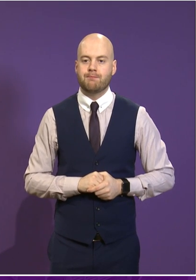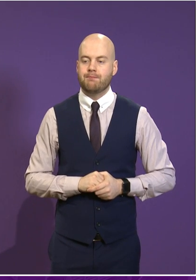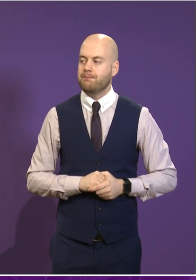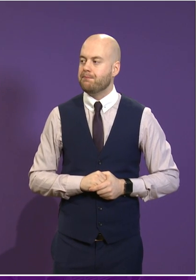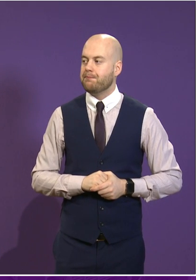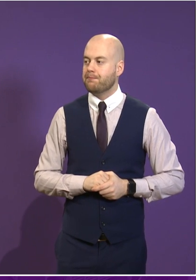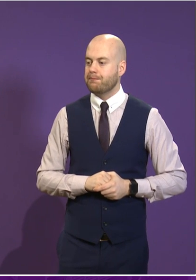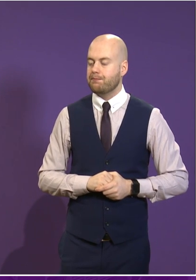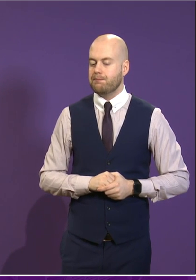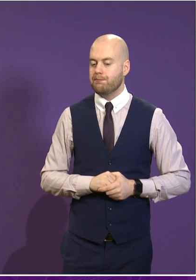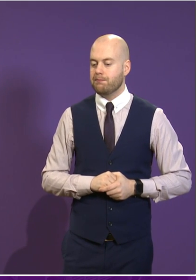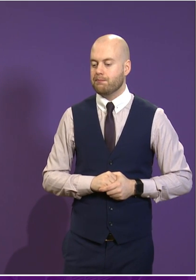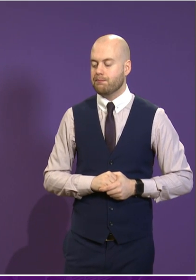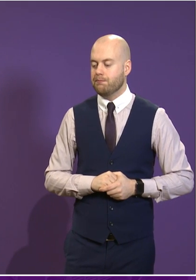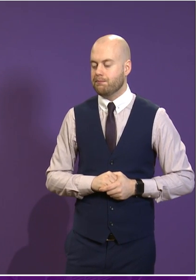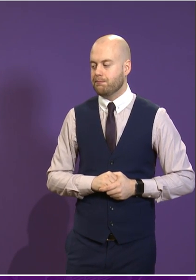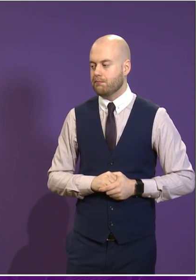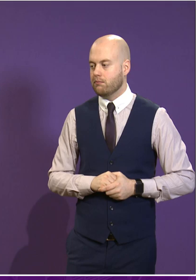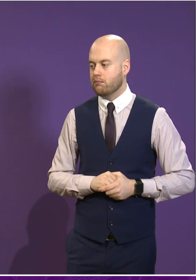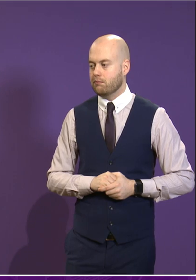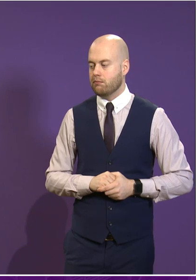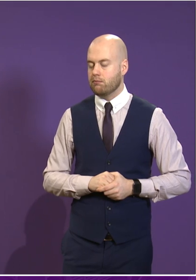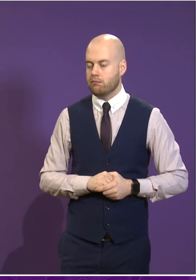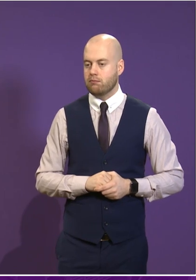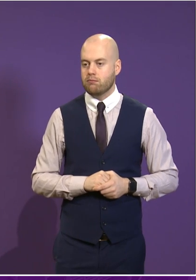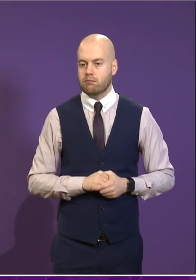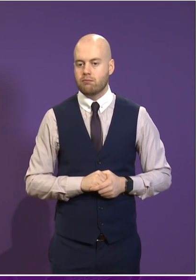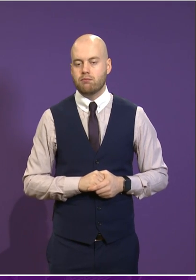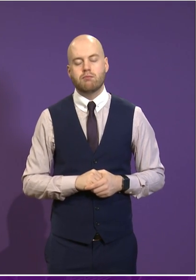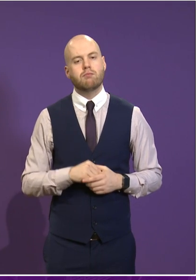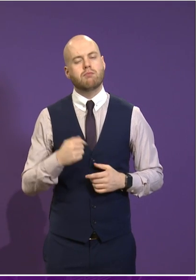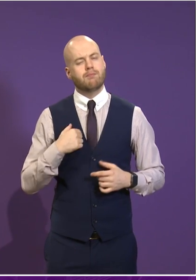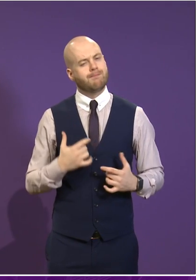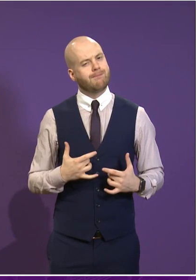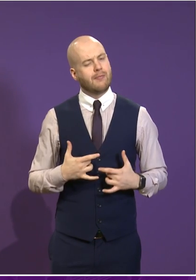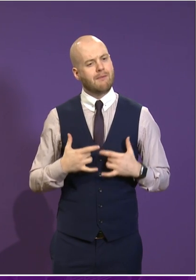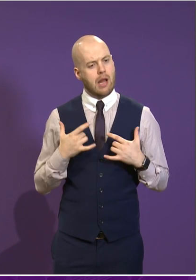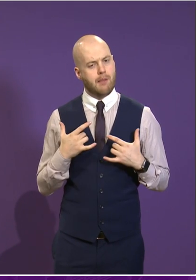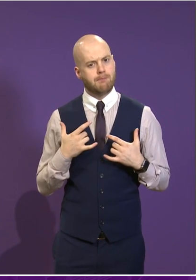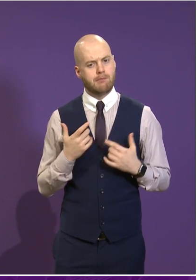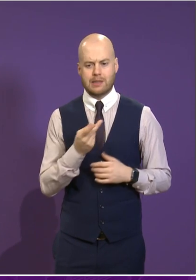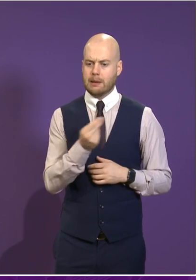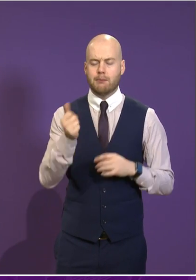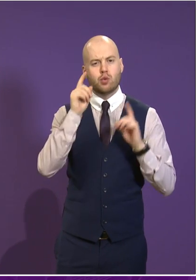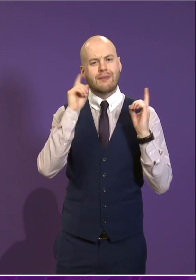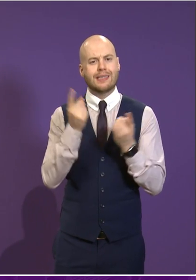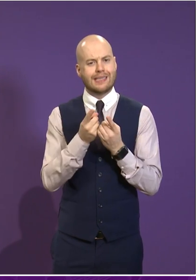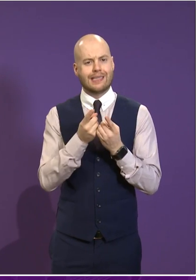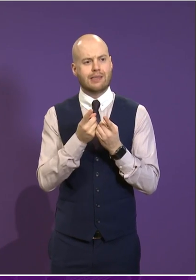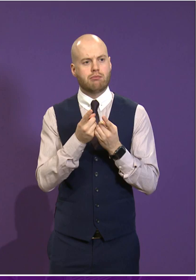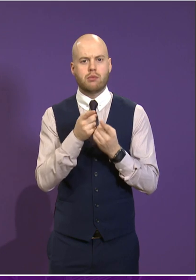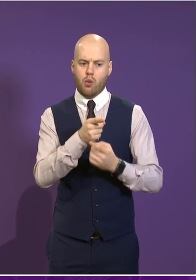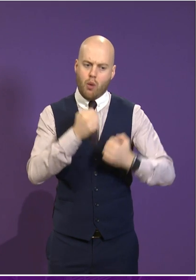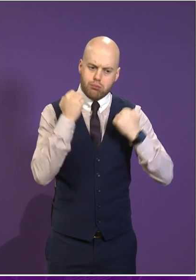One of the things that we've picked up quite clearly is in some universities there's a bigger focus on equalities than